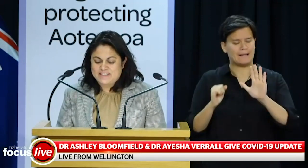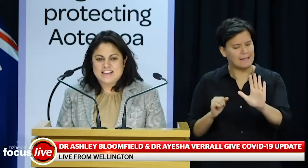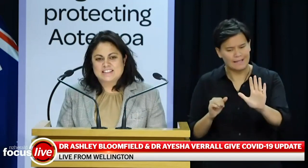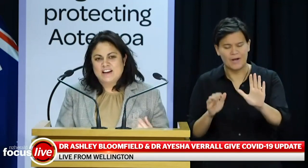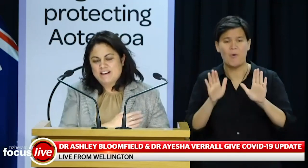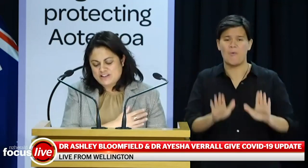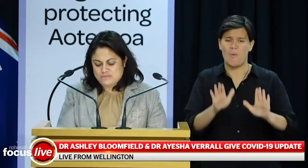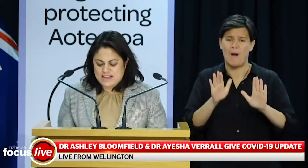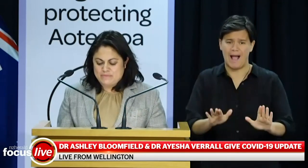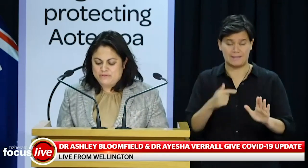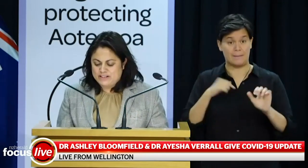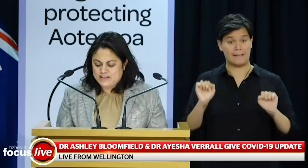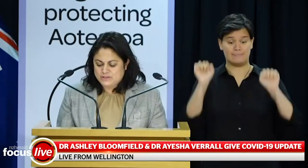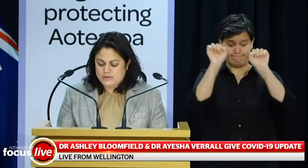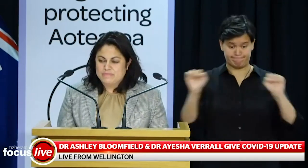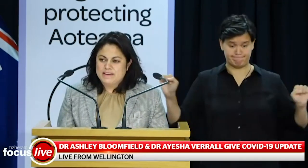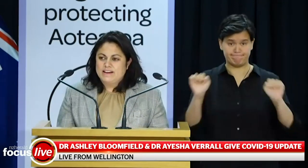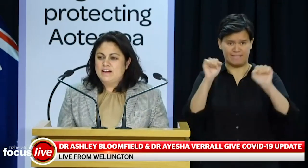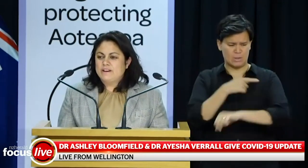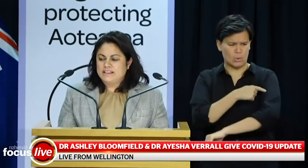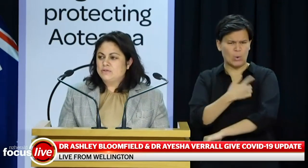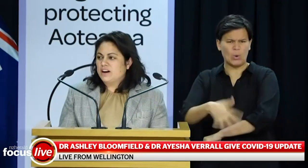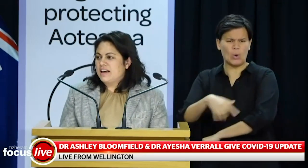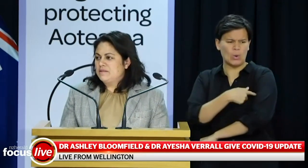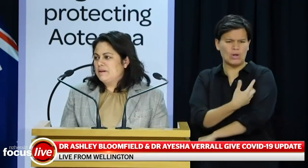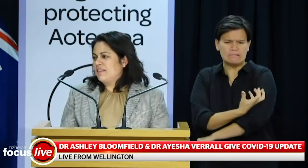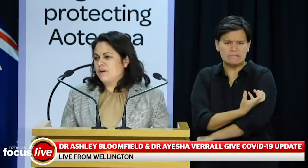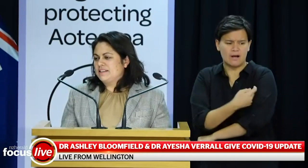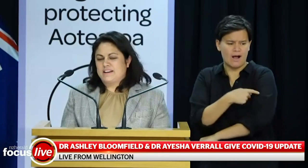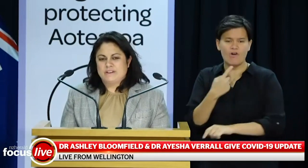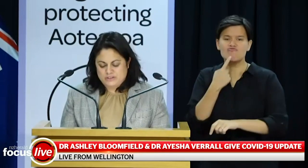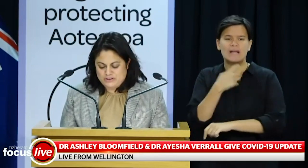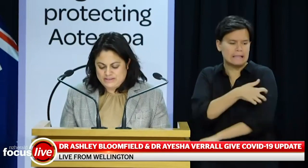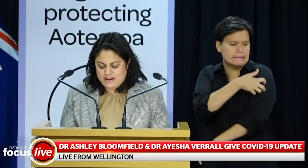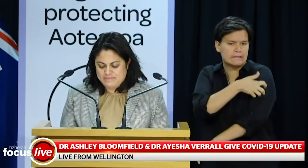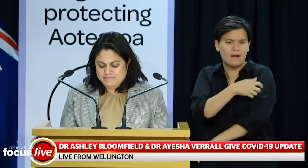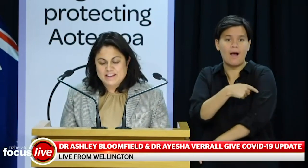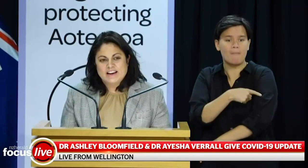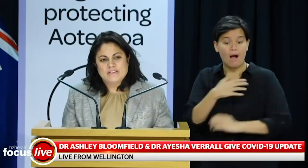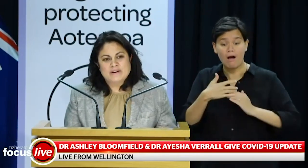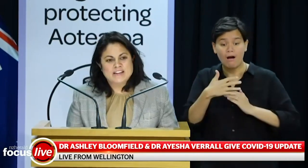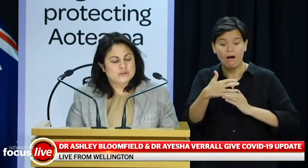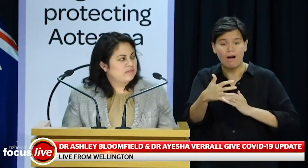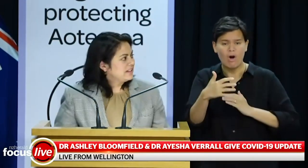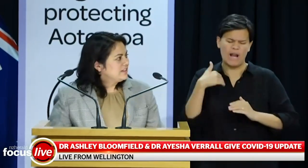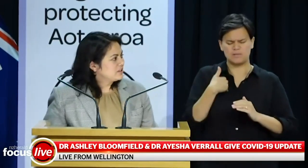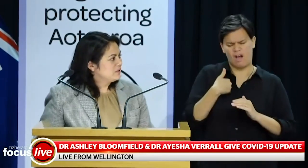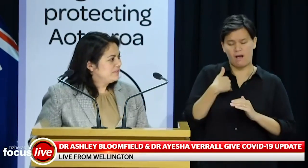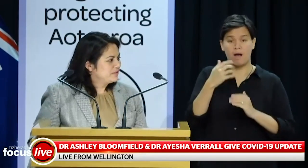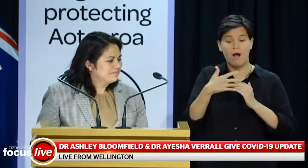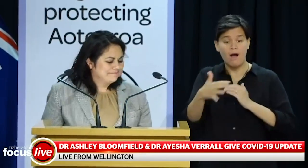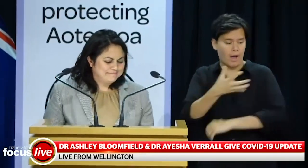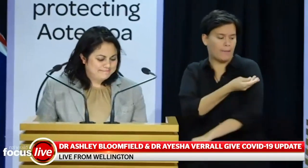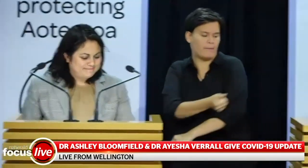some heavy weights and a slight rash on my arm for a day or so. I felt a little tired, but otherwise I felt totally fine. I'll now hand you over to